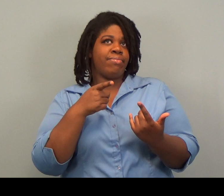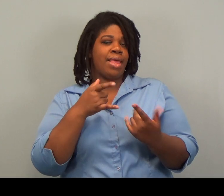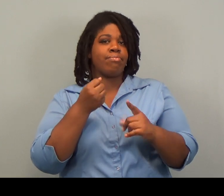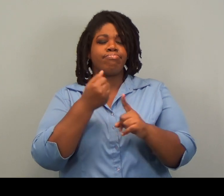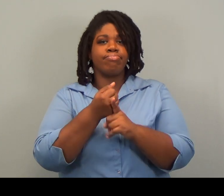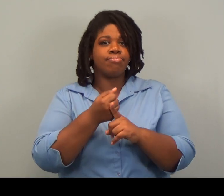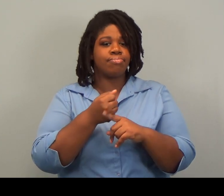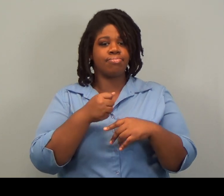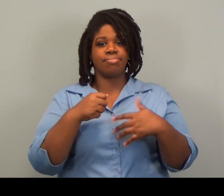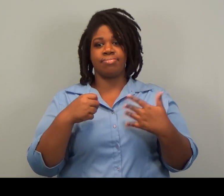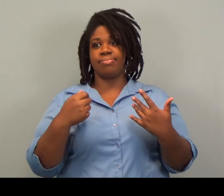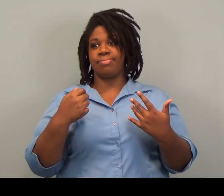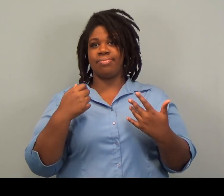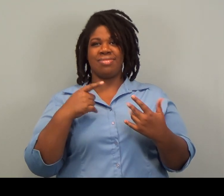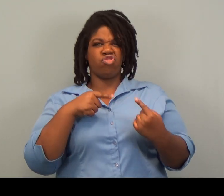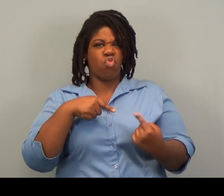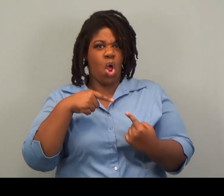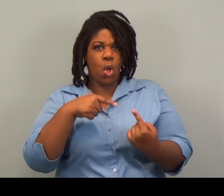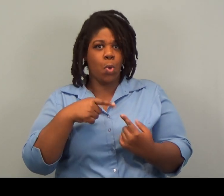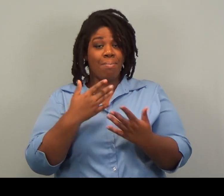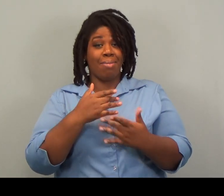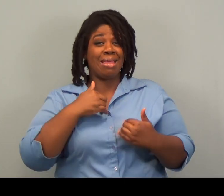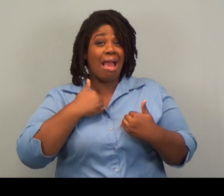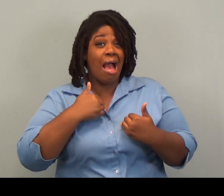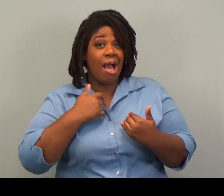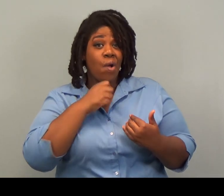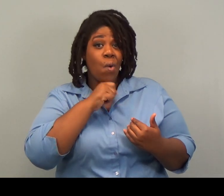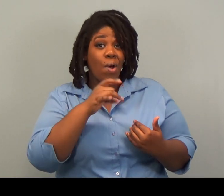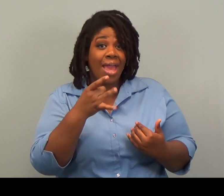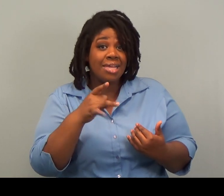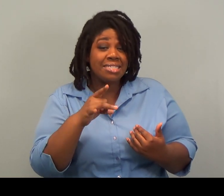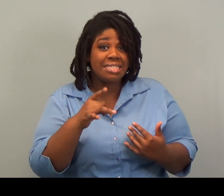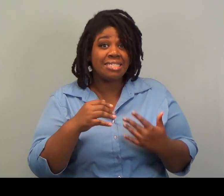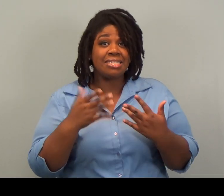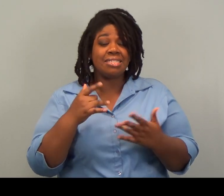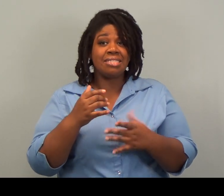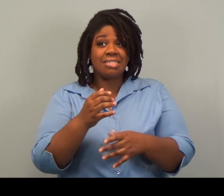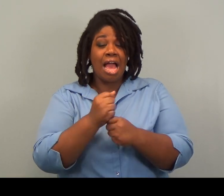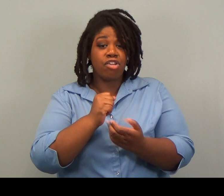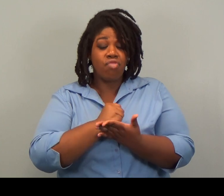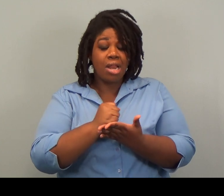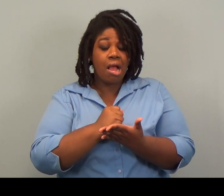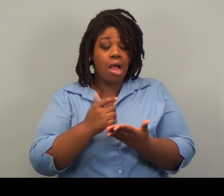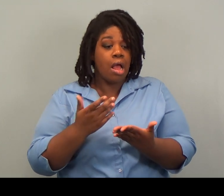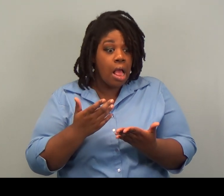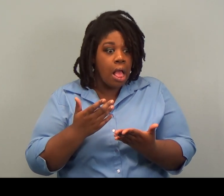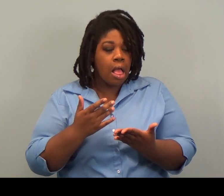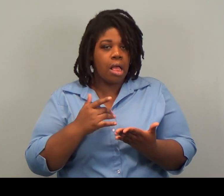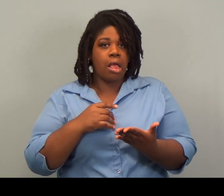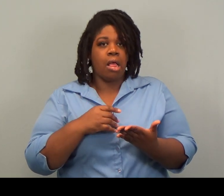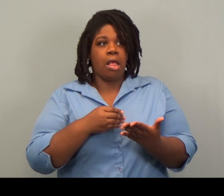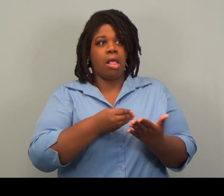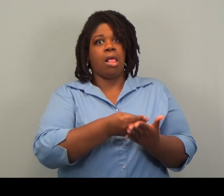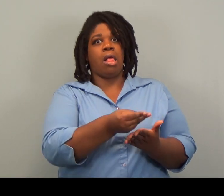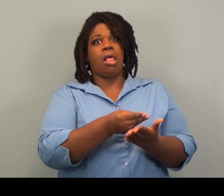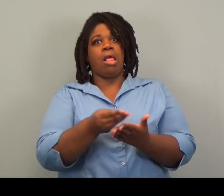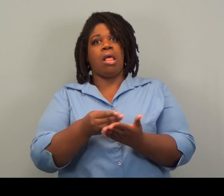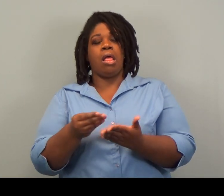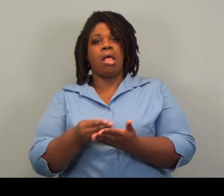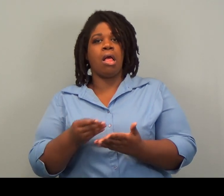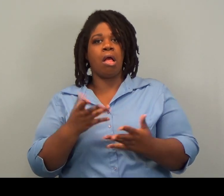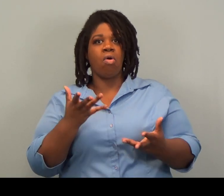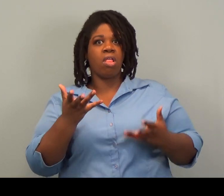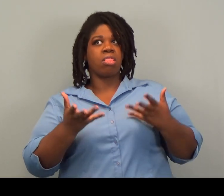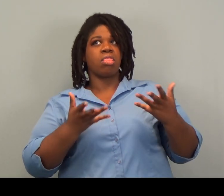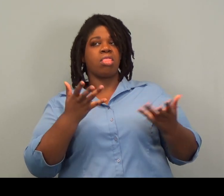we all got those credit cards, and it's really easy to make a lot of mistakes early in life when you don't have the sort of financial literacy or